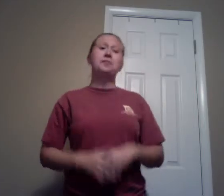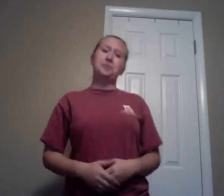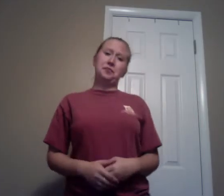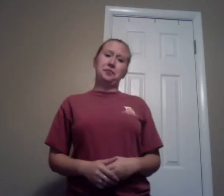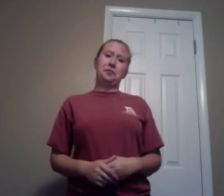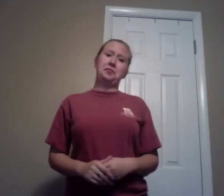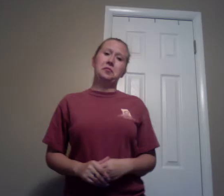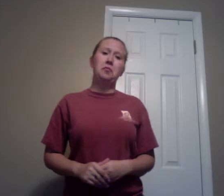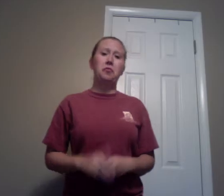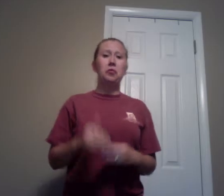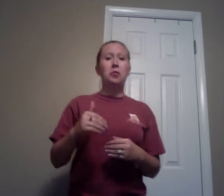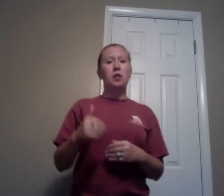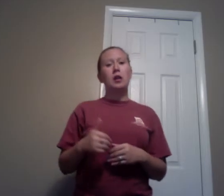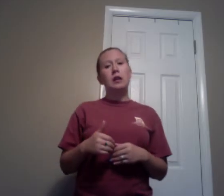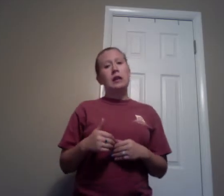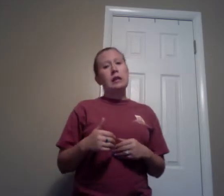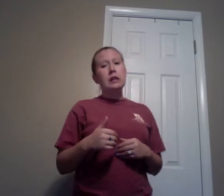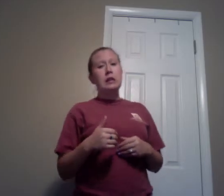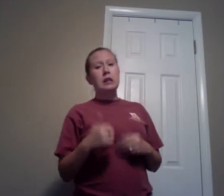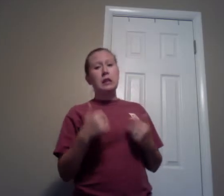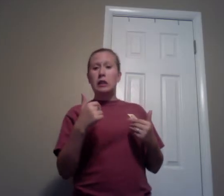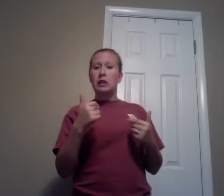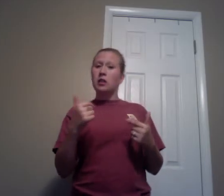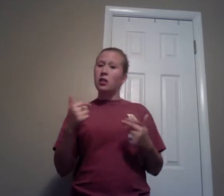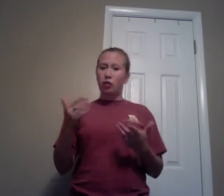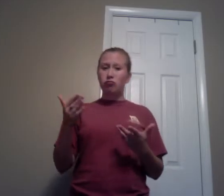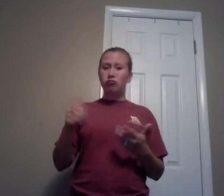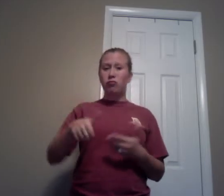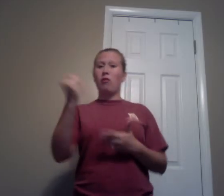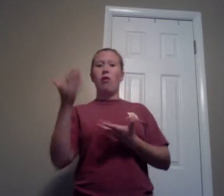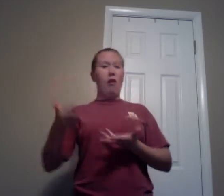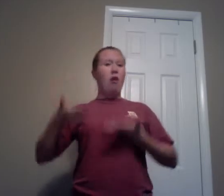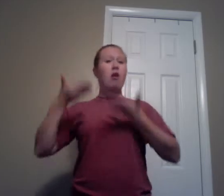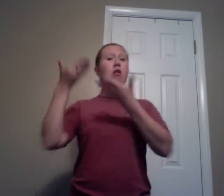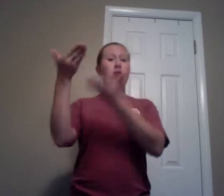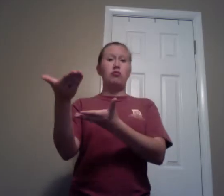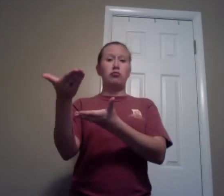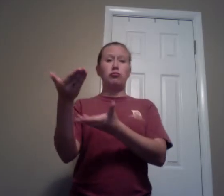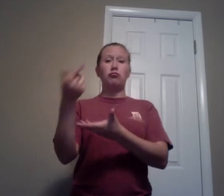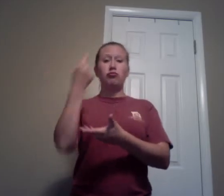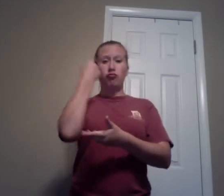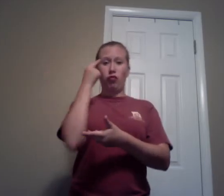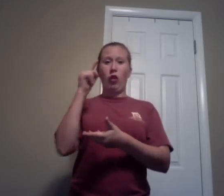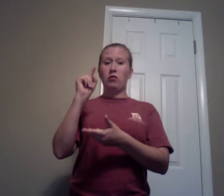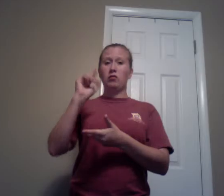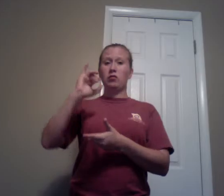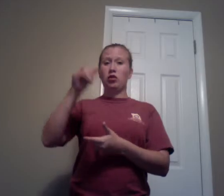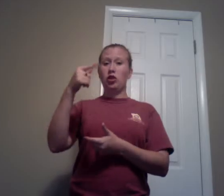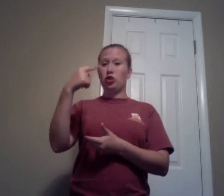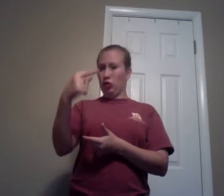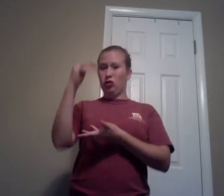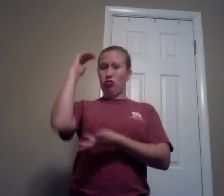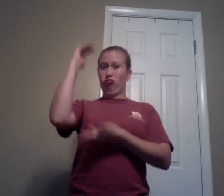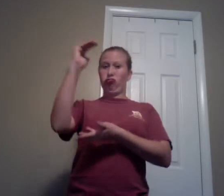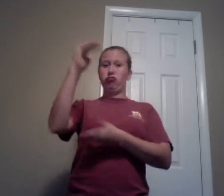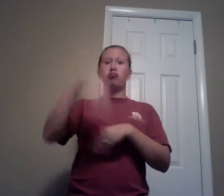other tips about taking the gallon jug if that's the prep that you're taking. And one of those is to split